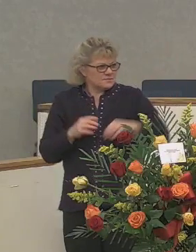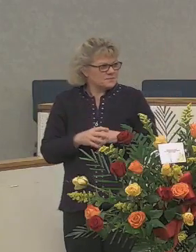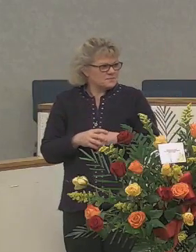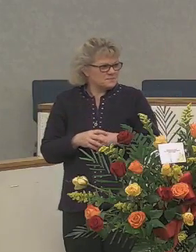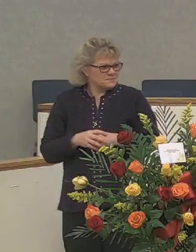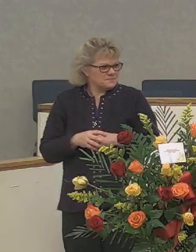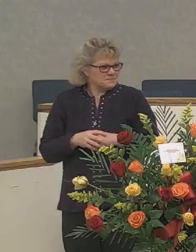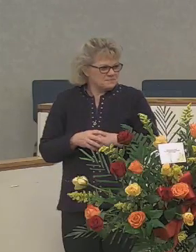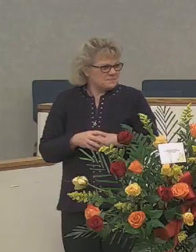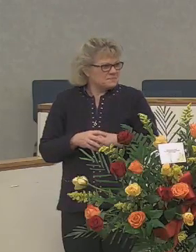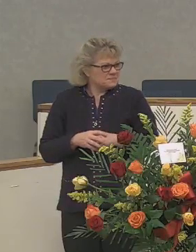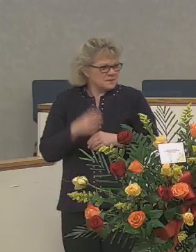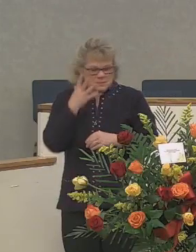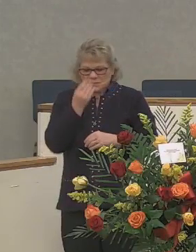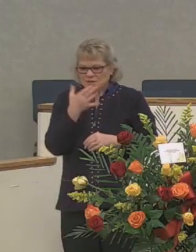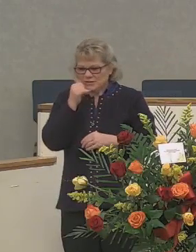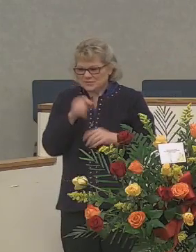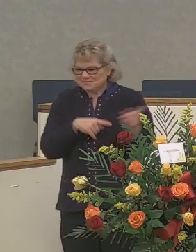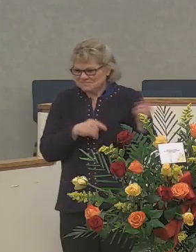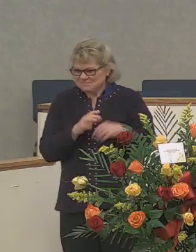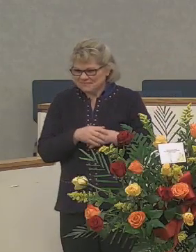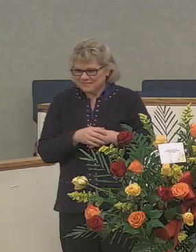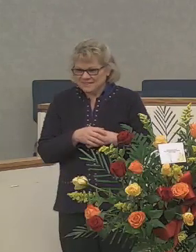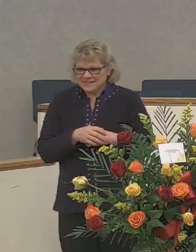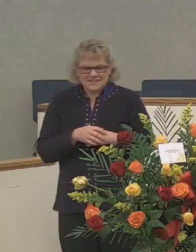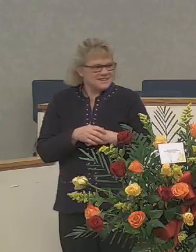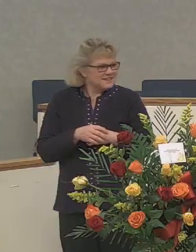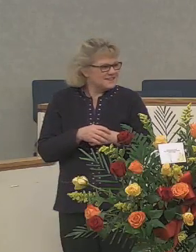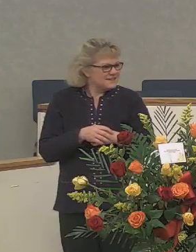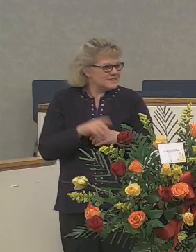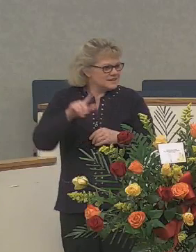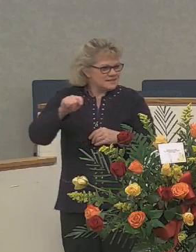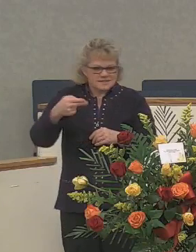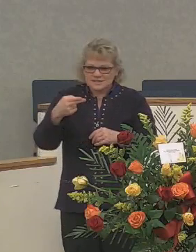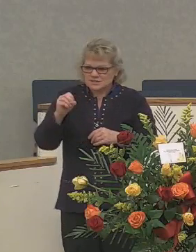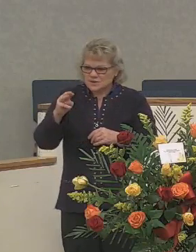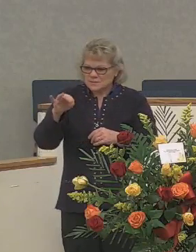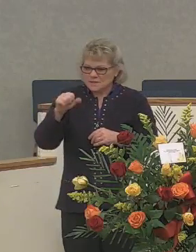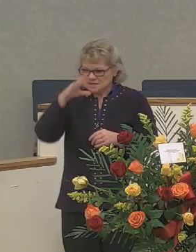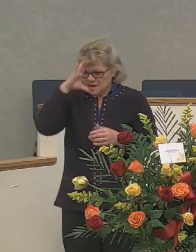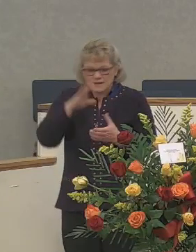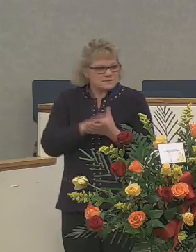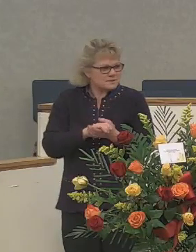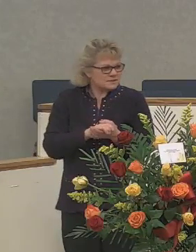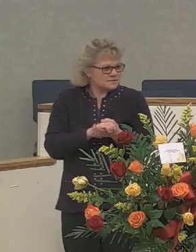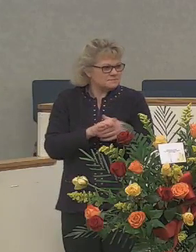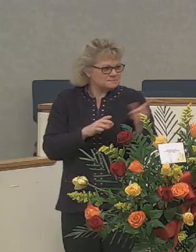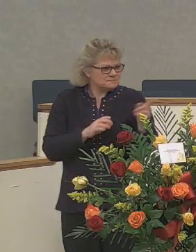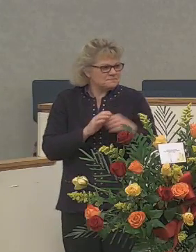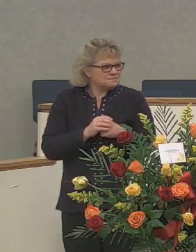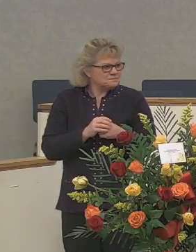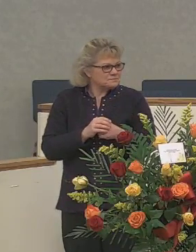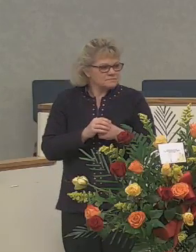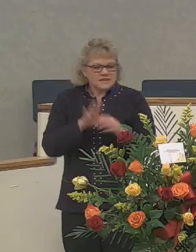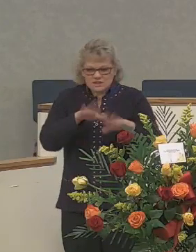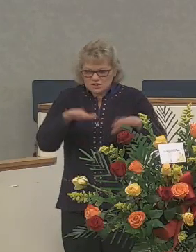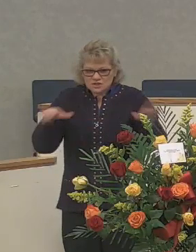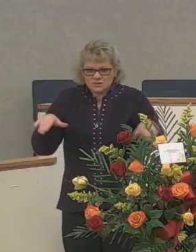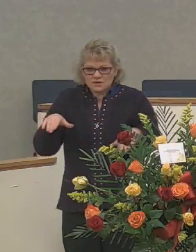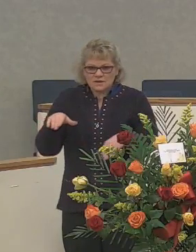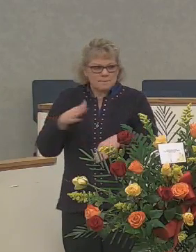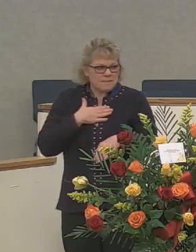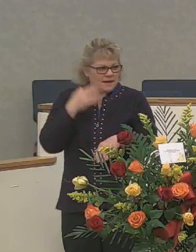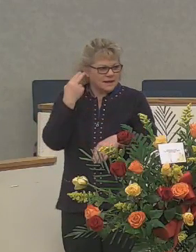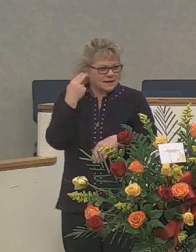are, the pretty one. With Thomas, her husband, Formicola, and their children, my